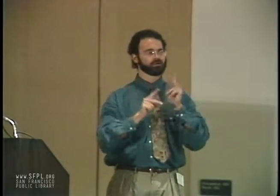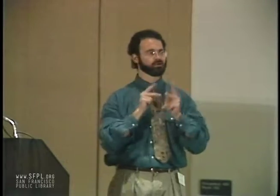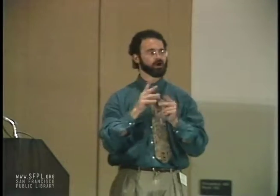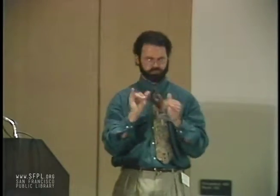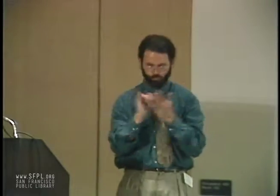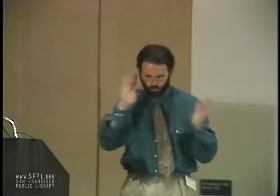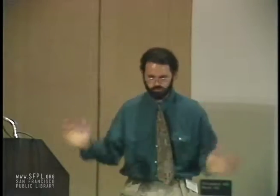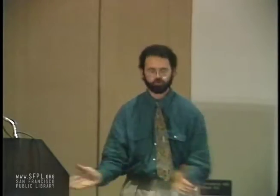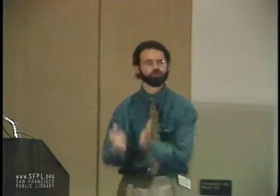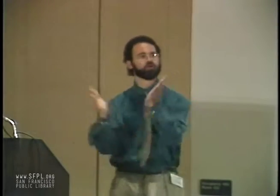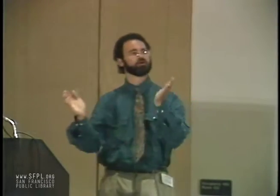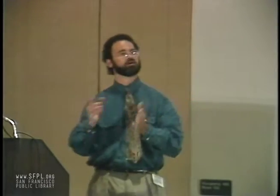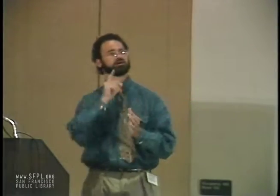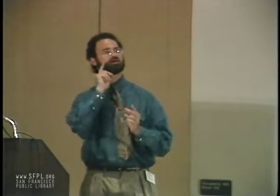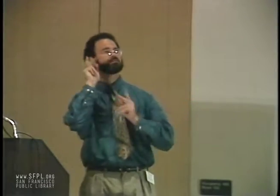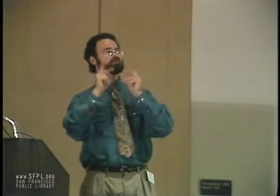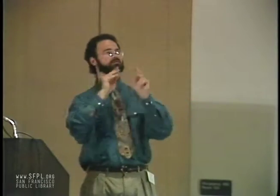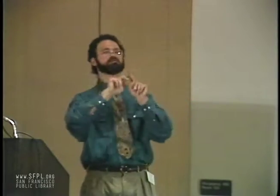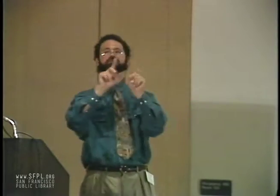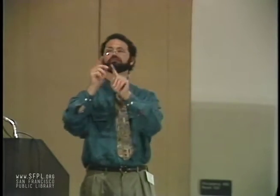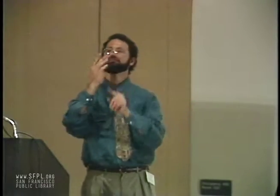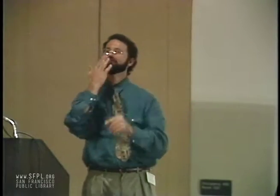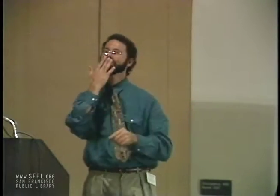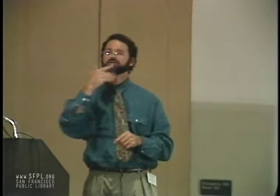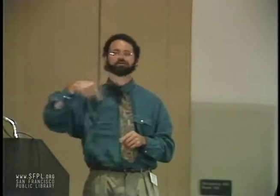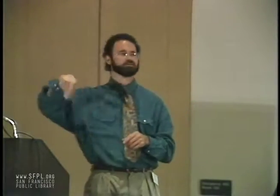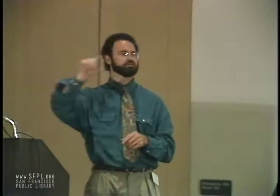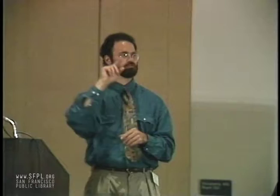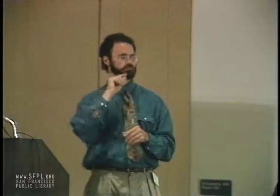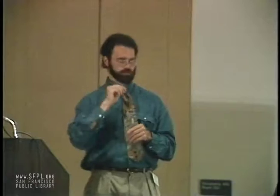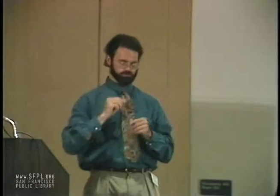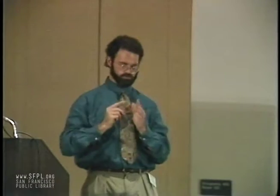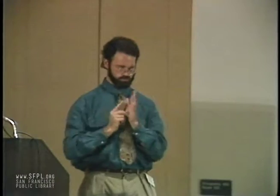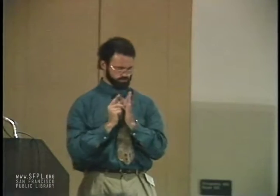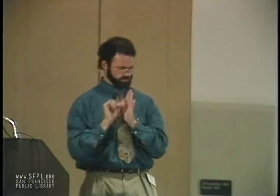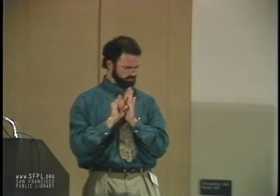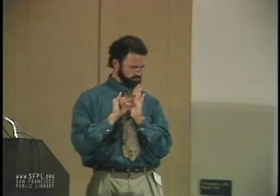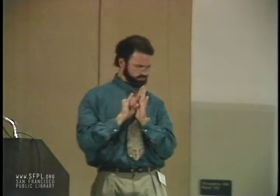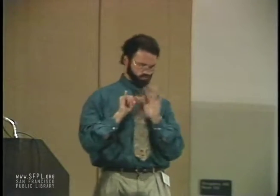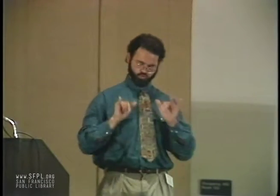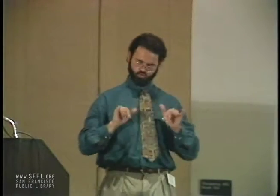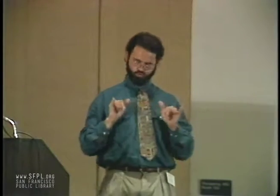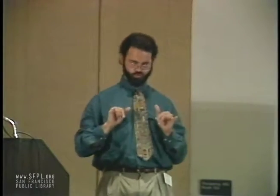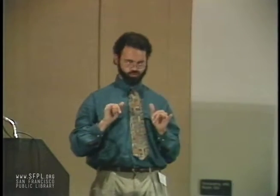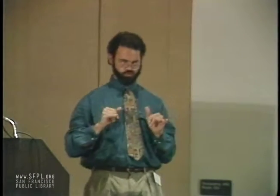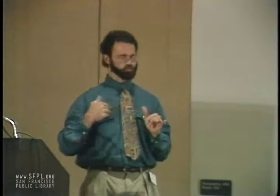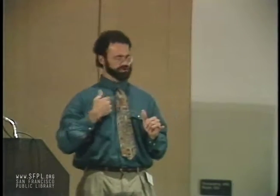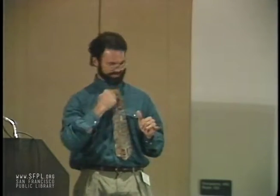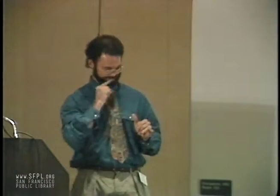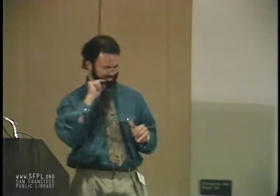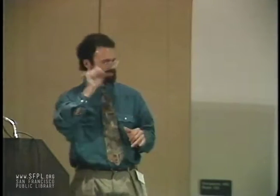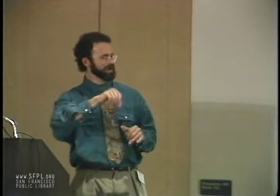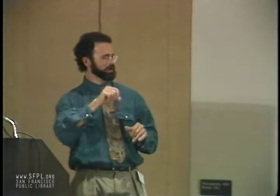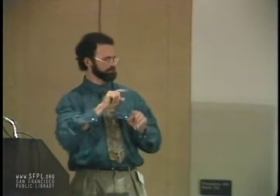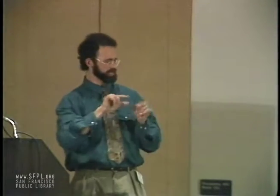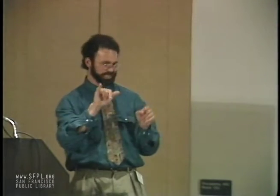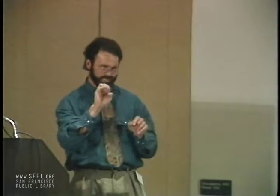enormous variation amongst deaf people. And we want to encourage deaf people to explore and to develop an identity not only based on